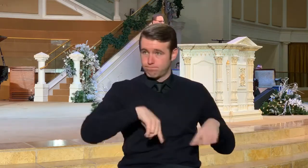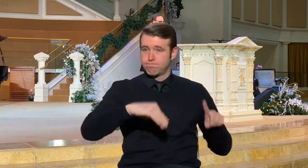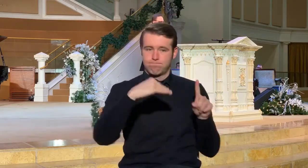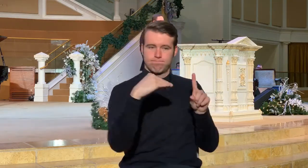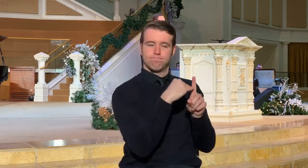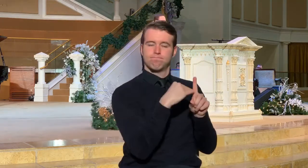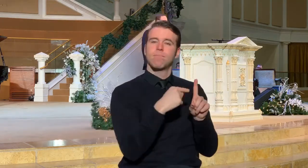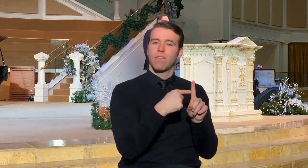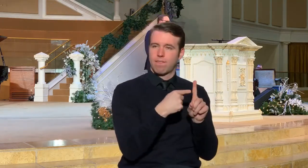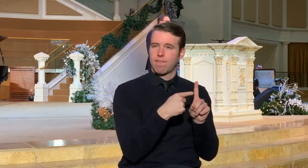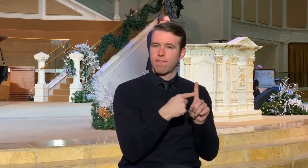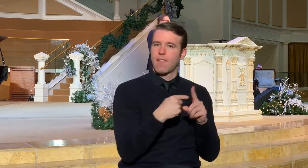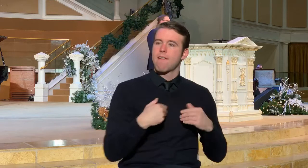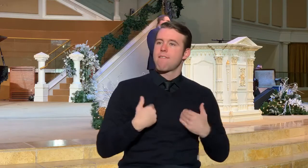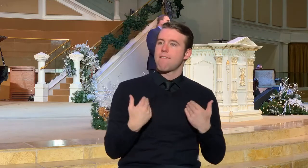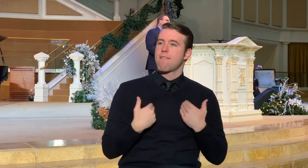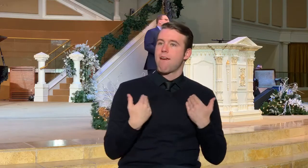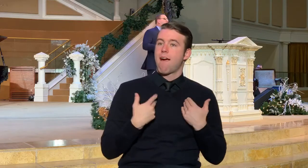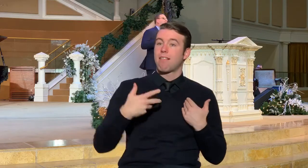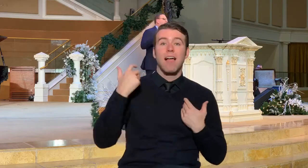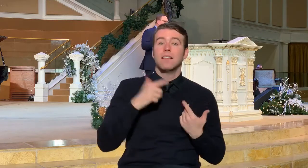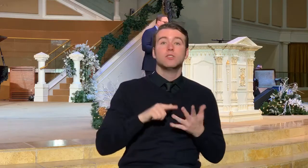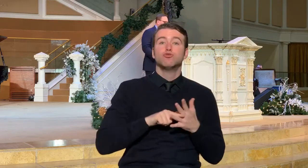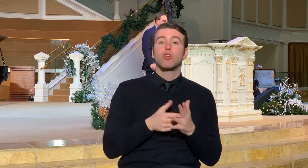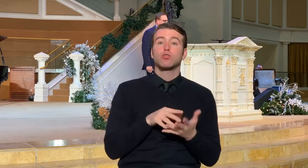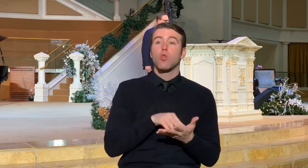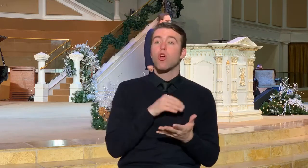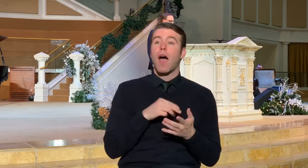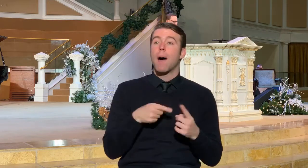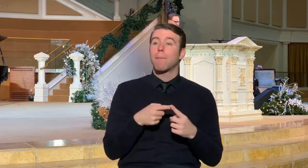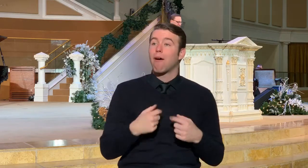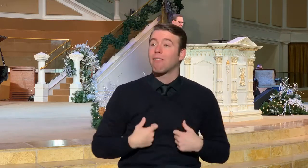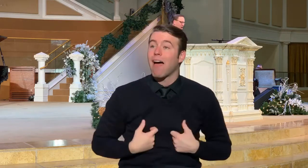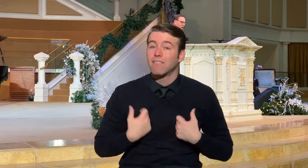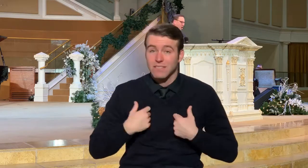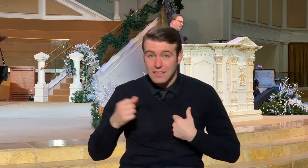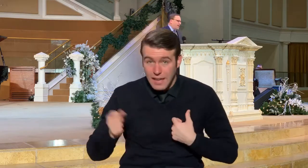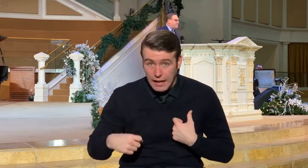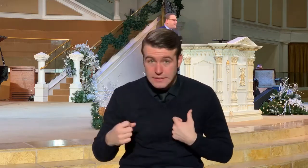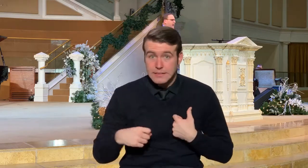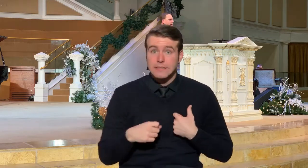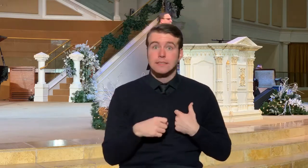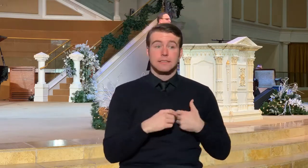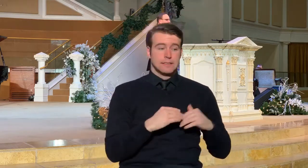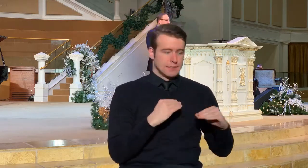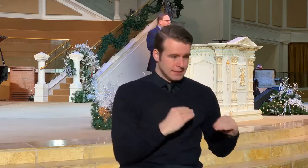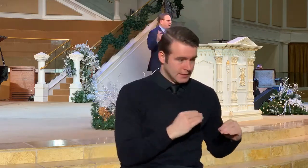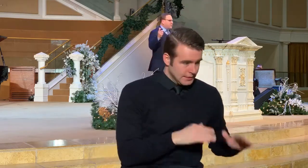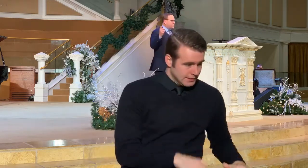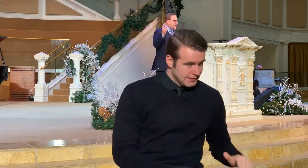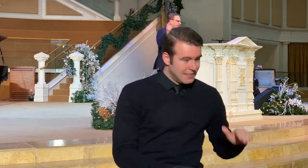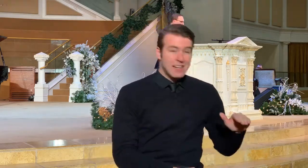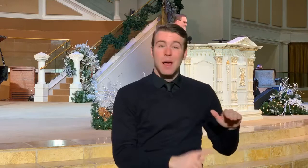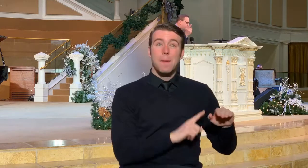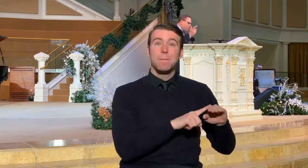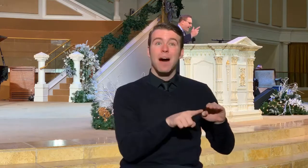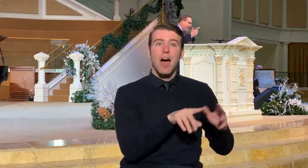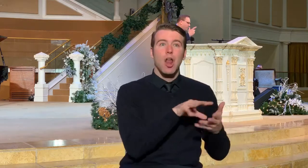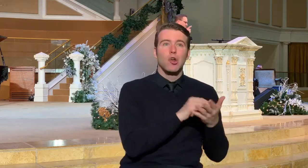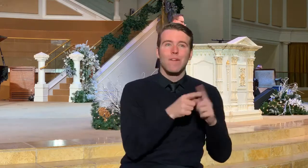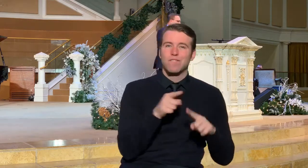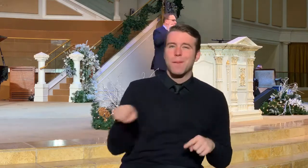young lion. This young whelp began to learn about life, and he began to learn it from his peers in